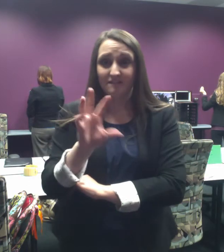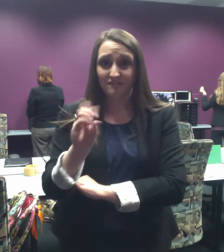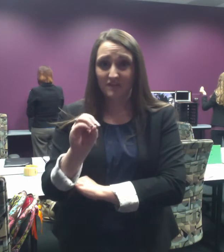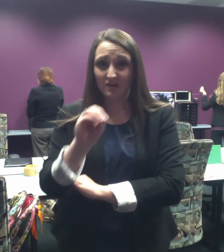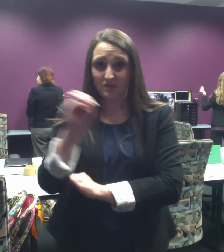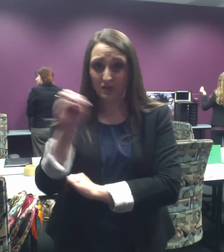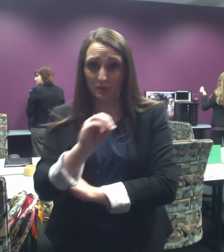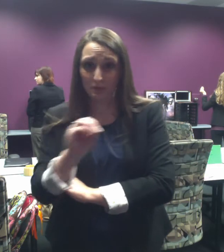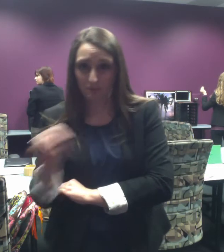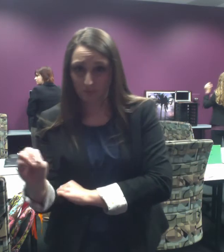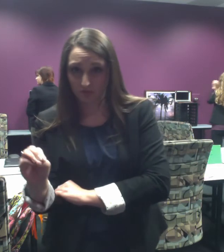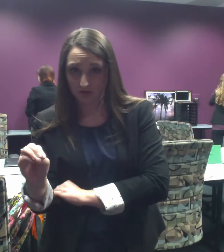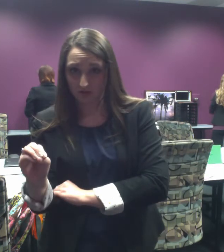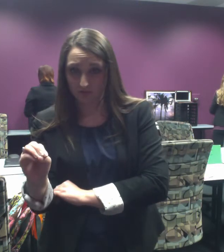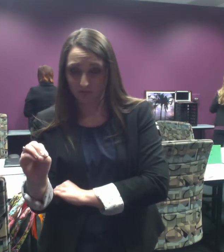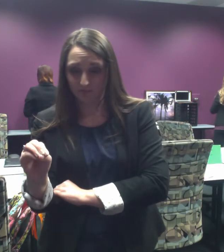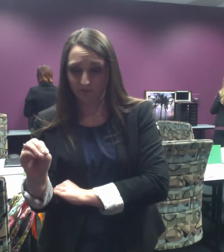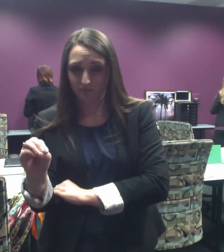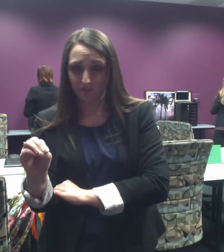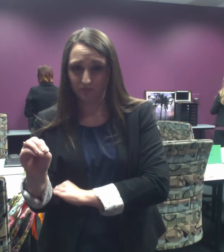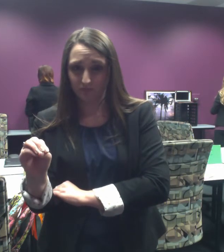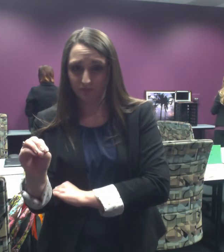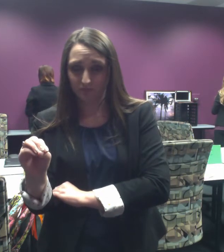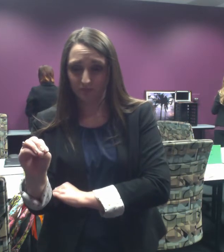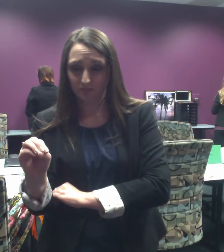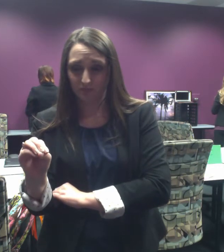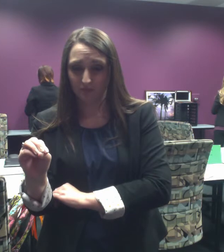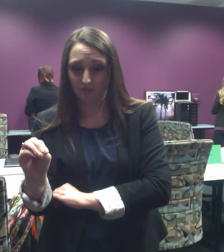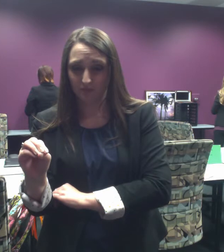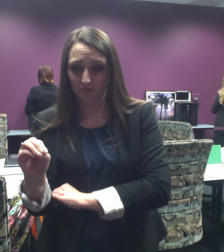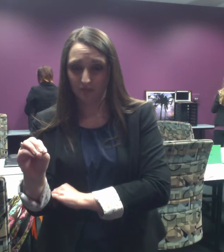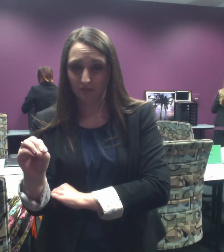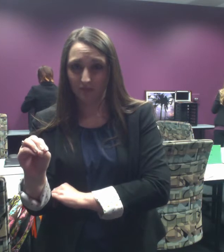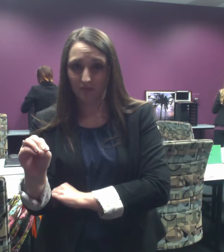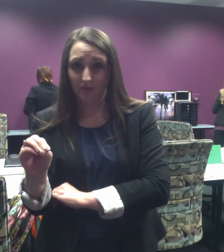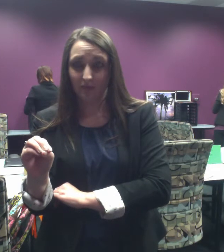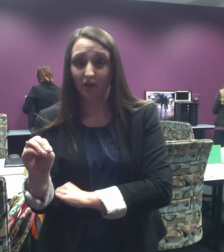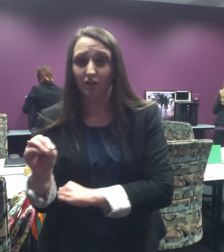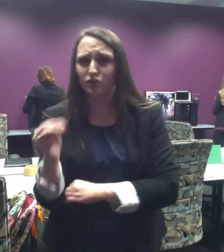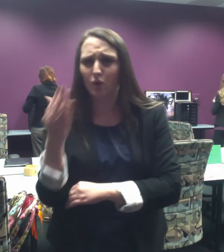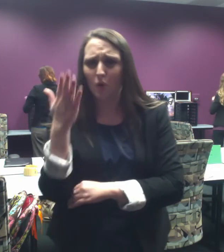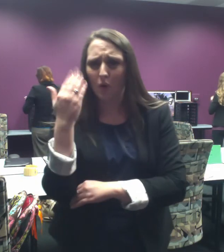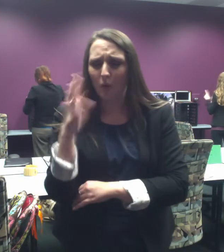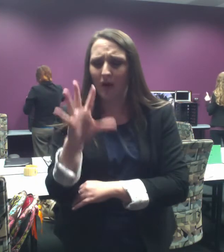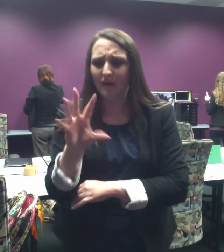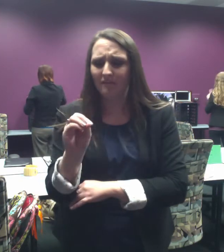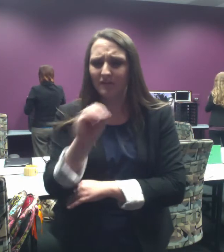the air is holding 5 milliliters total. That's half, 1/2, 50%. That's relative humidity.